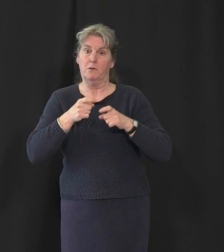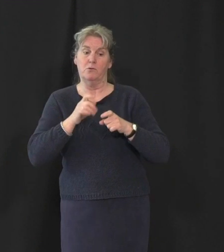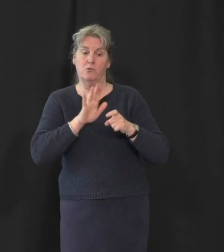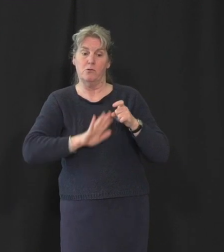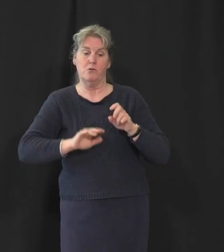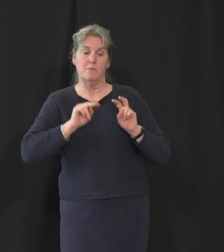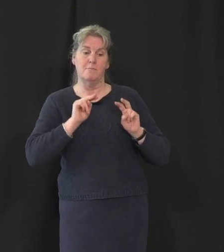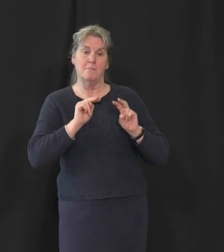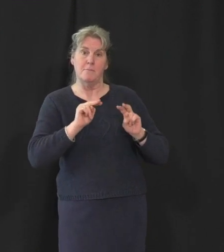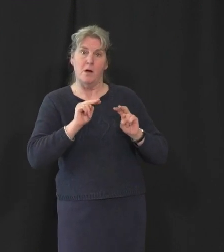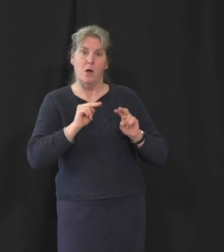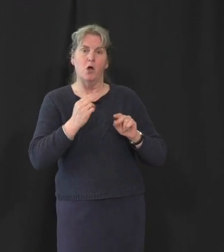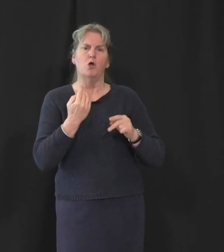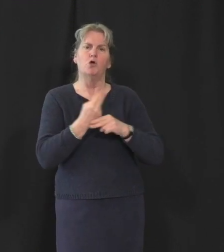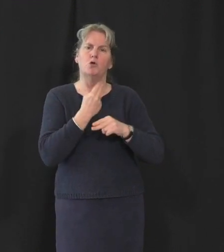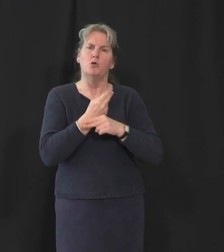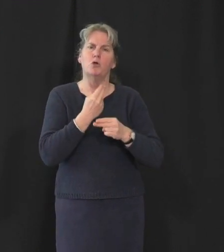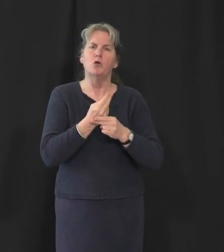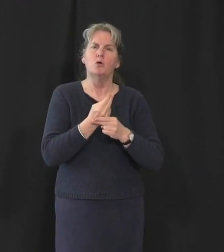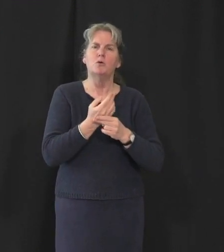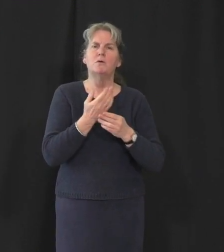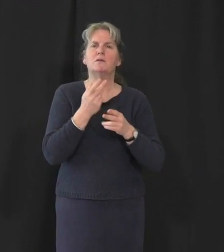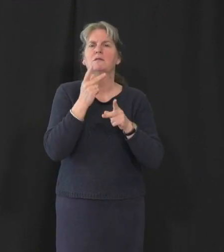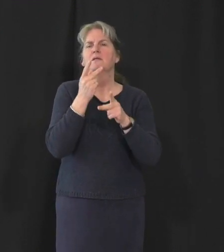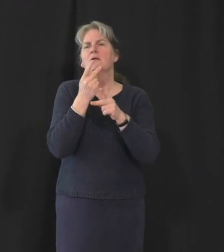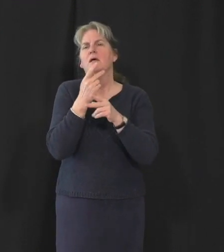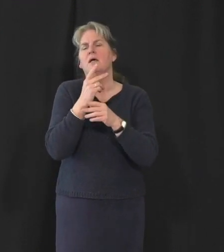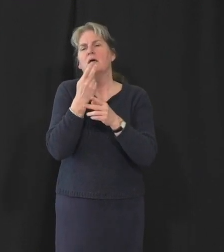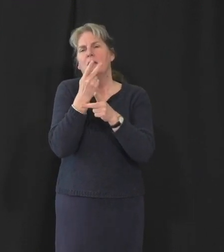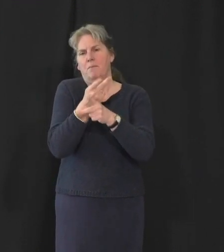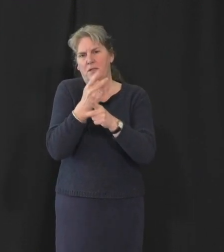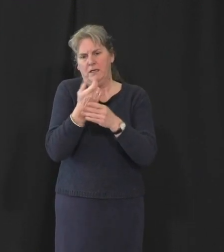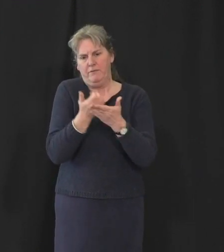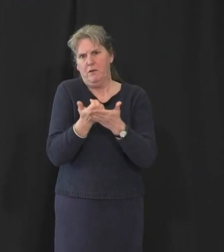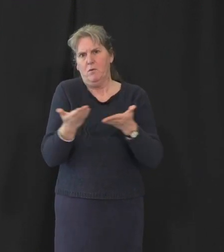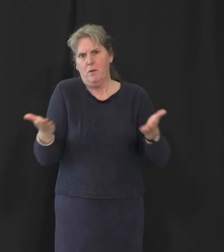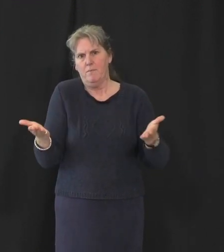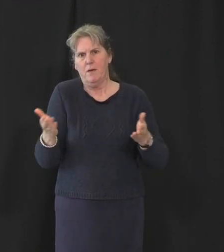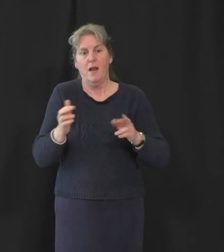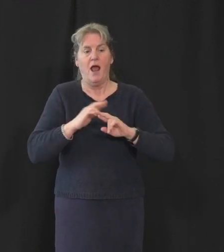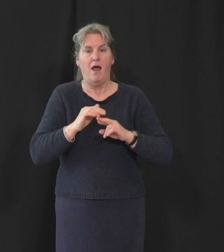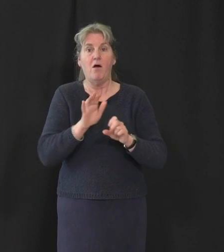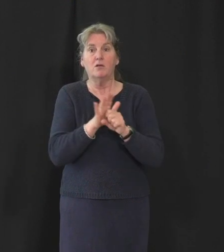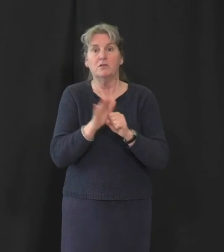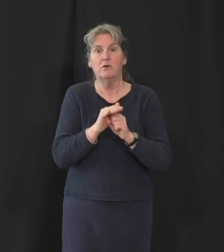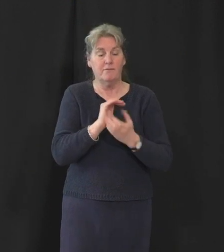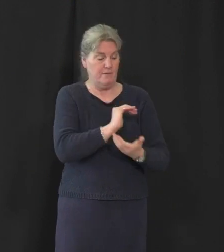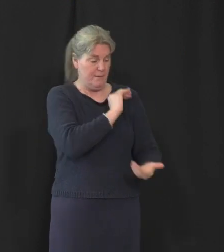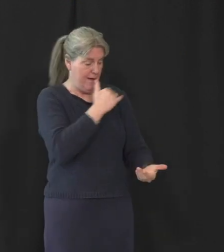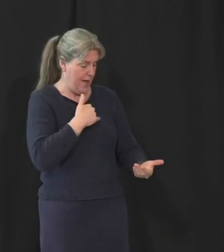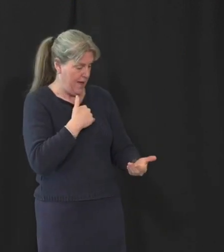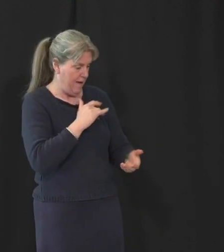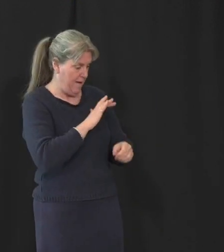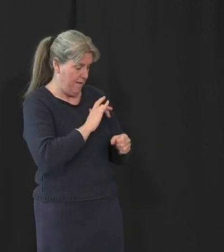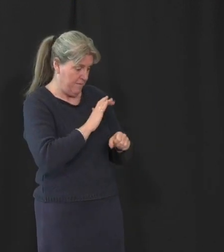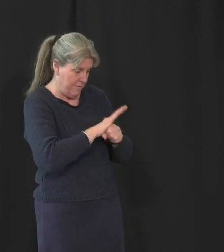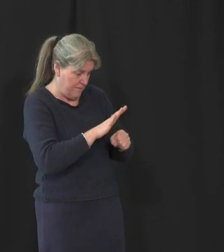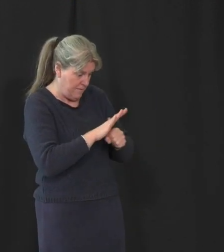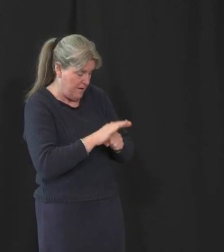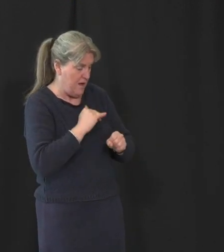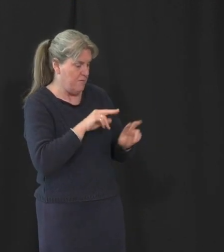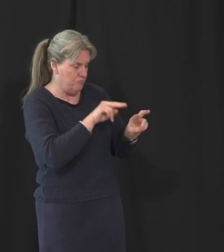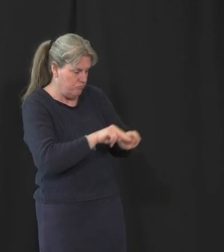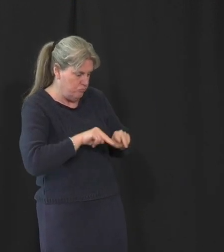and to monitor use of personal protective equipment and to make sure that we have enough available as we continue to manage